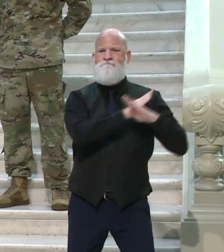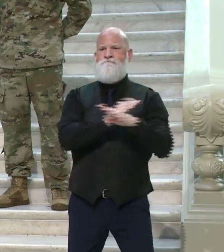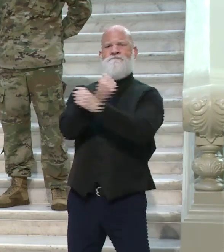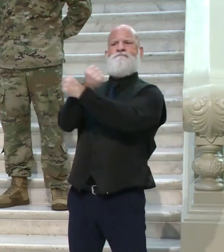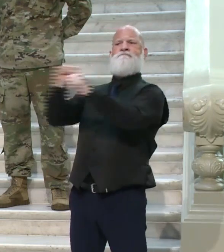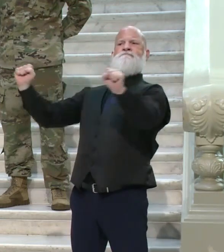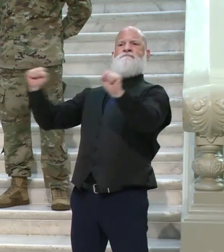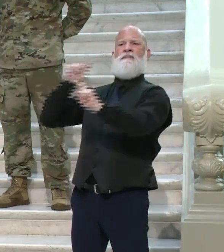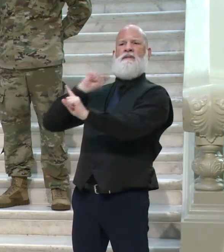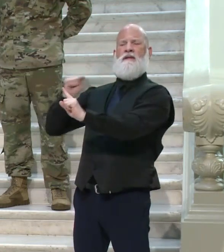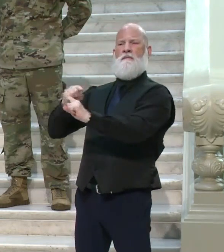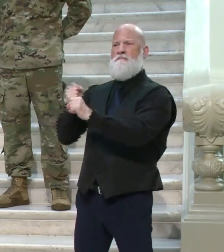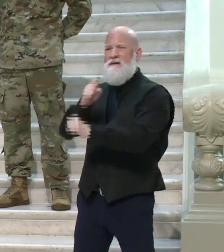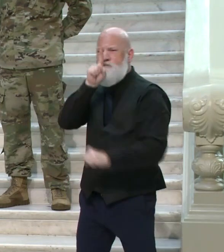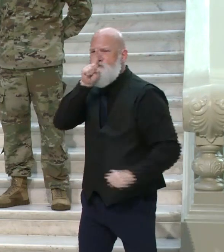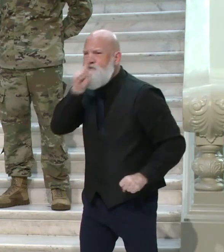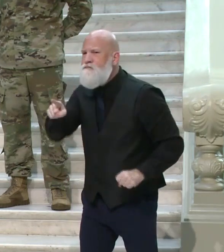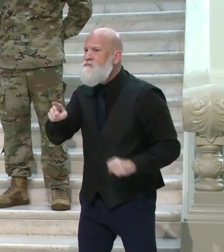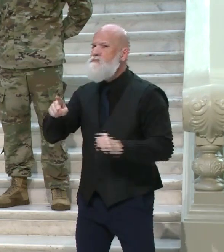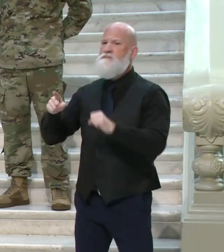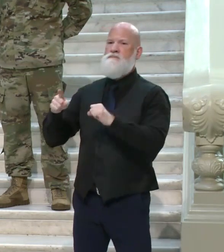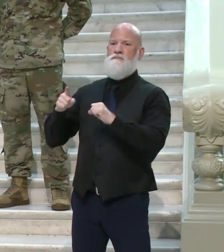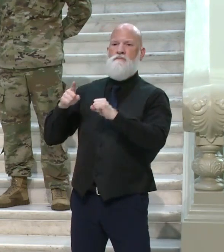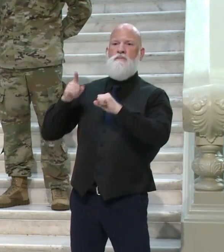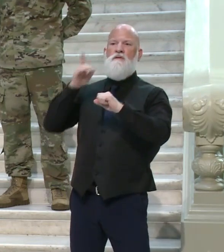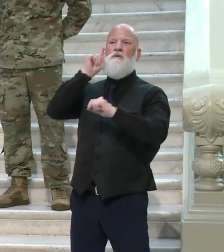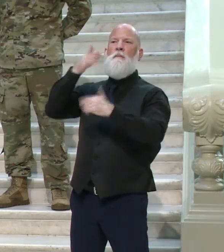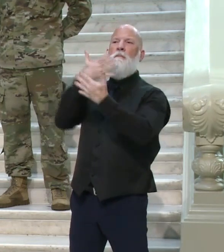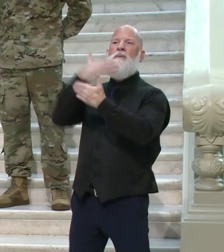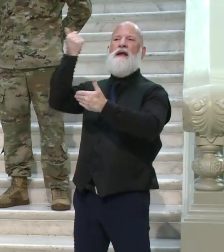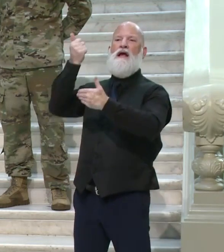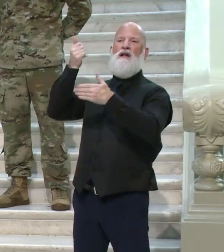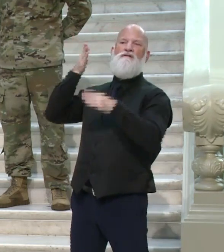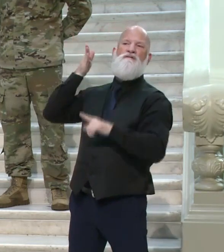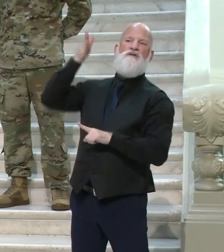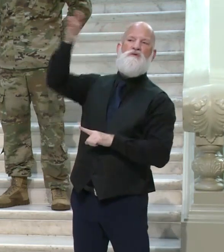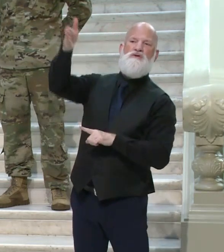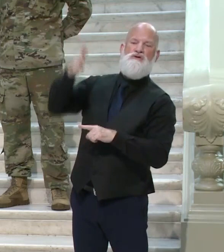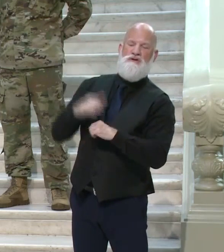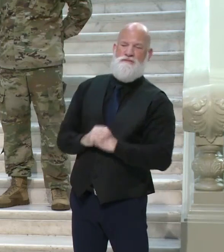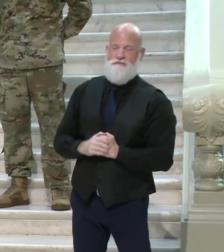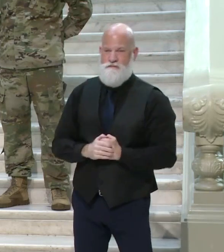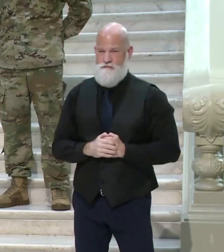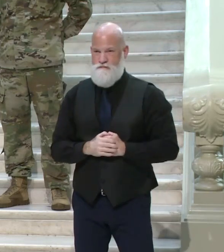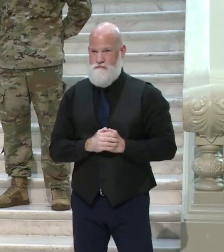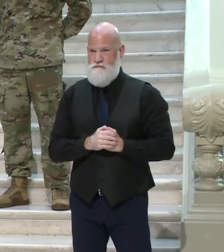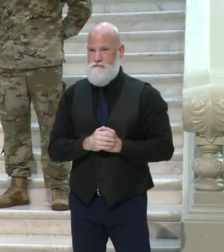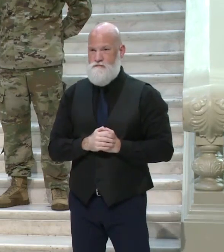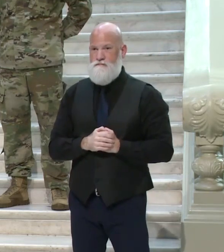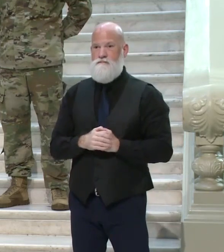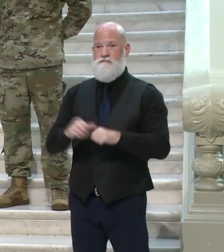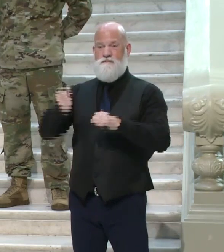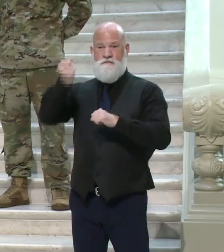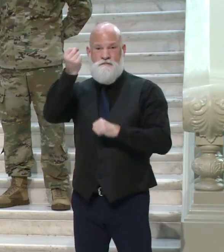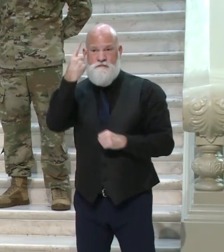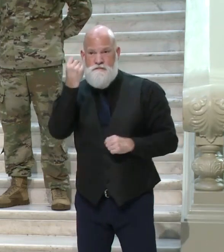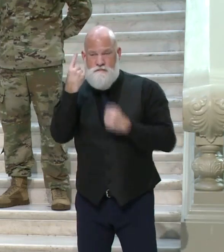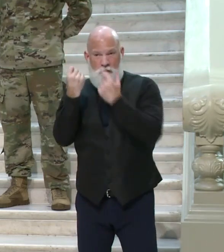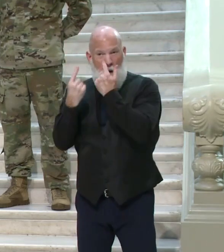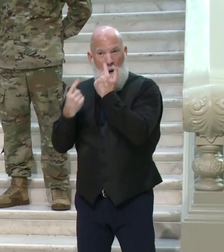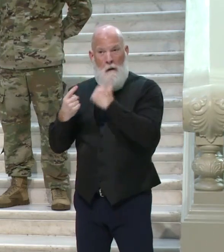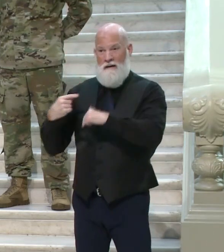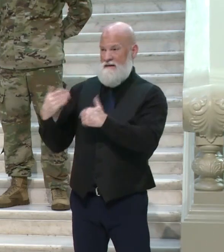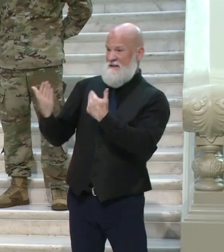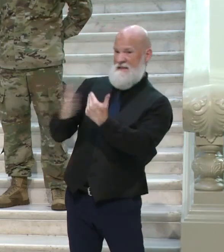promising future in every corner of our state. And while it is easy to get discouraged or lost in a lot